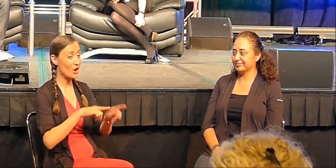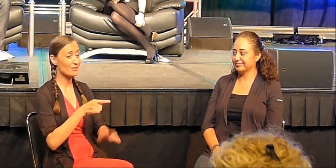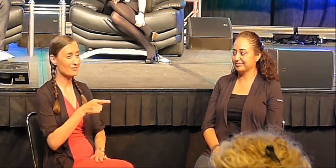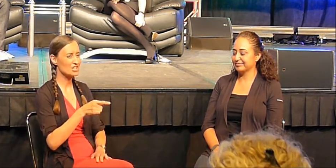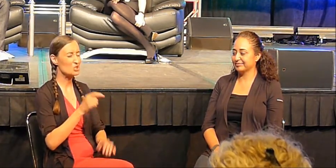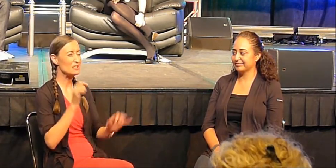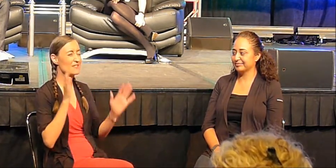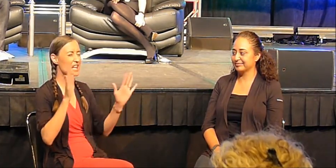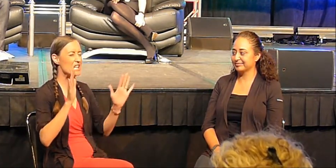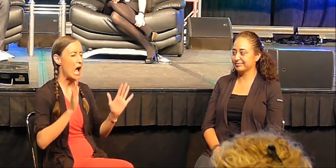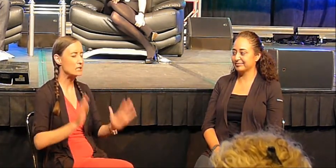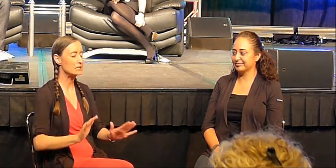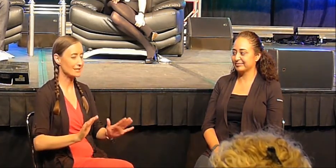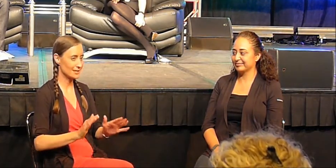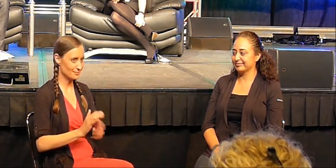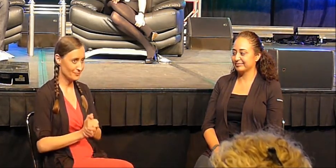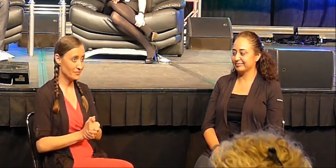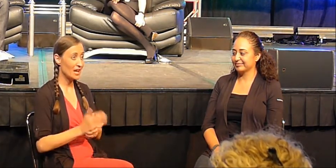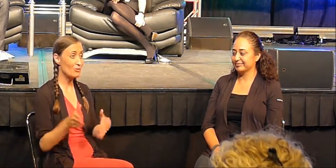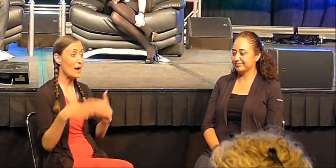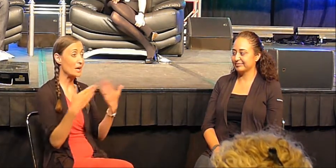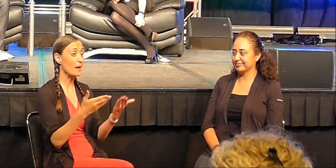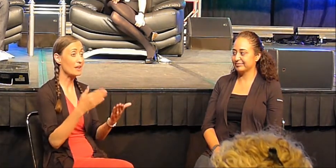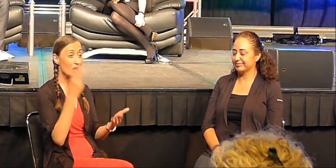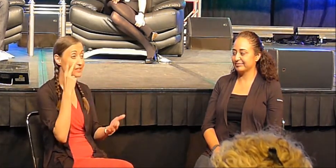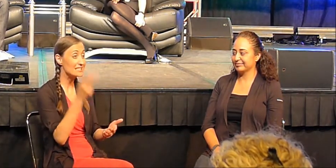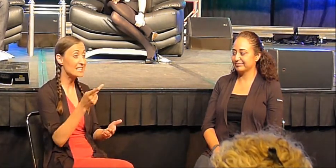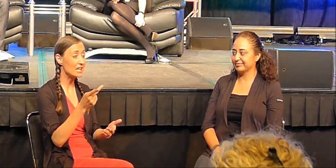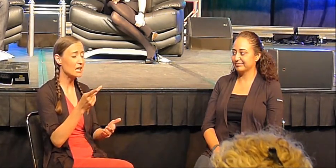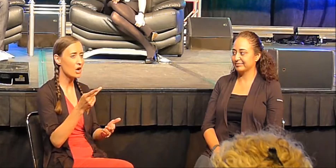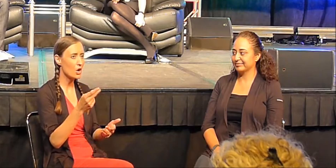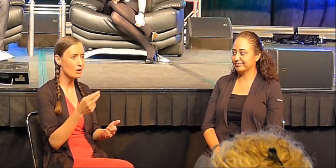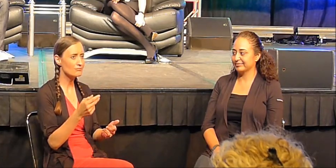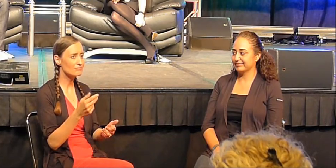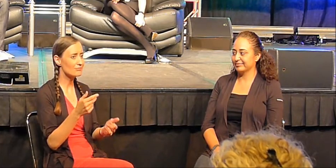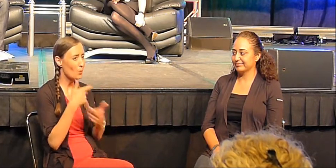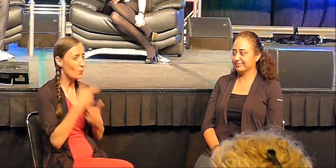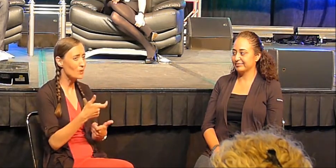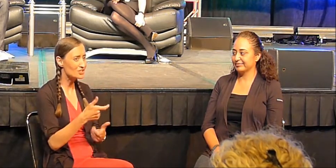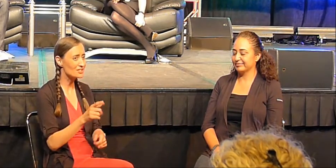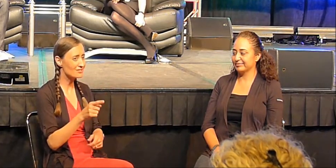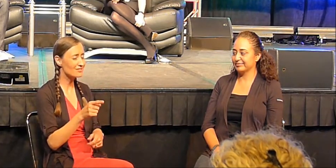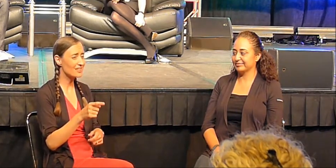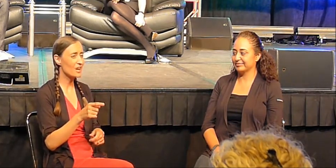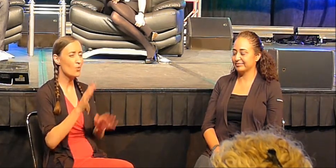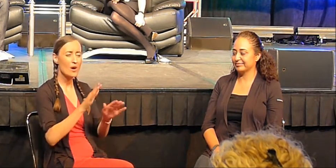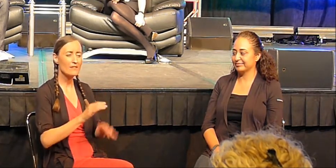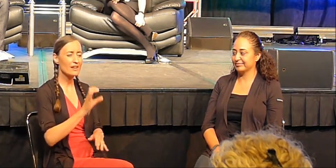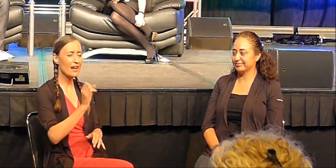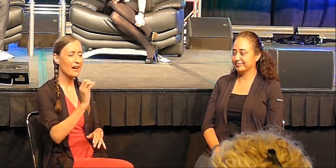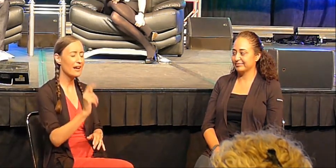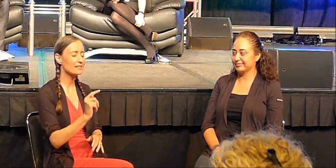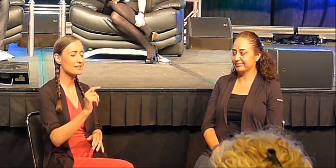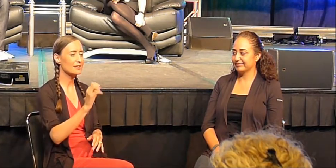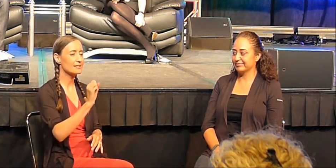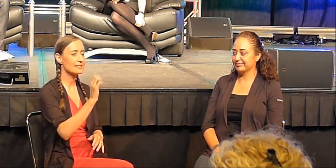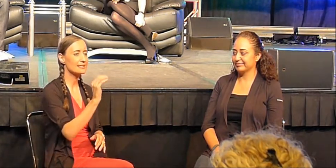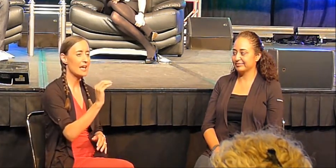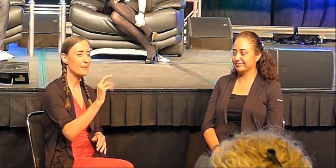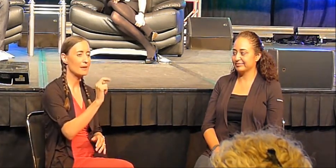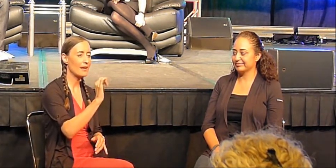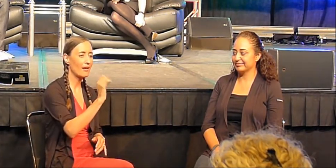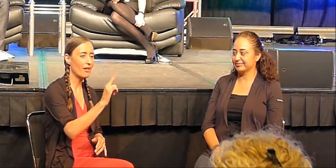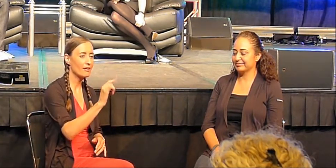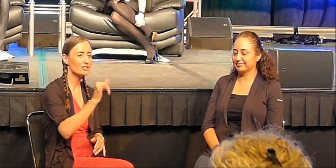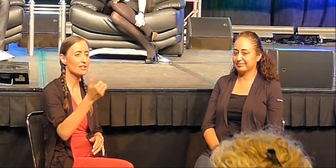was fantastic. And I recommend, if you haven't seen it, go back and look at it. She's great. It's a great cast. Sam Neill, Jason